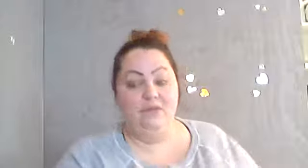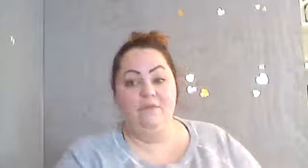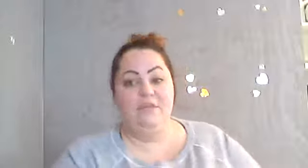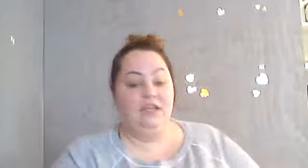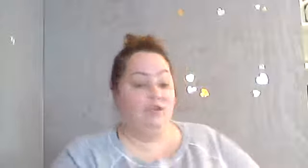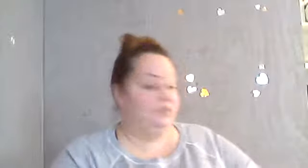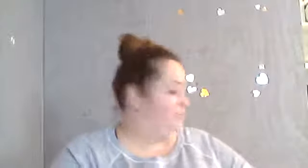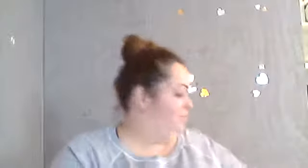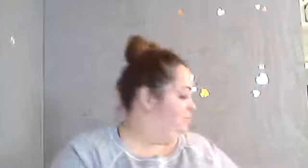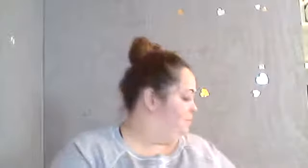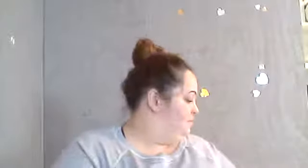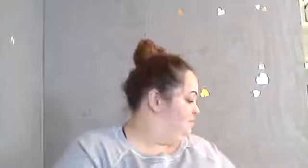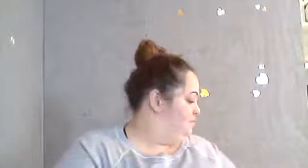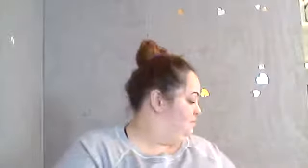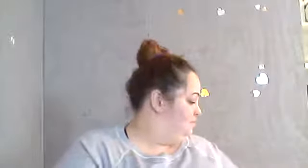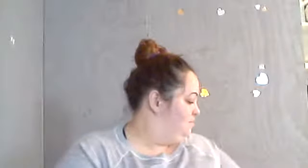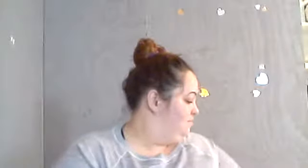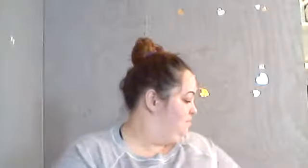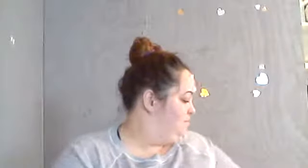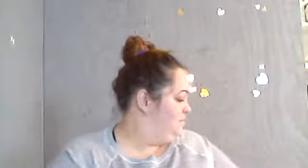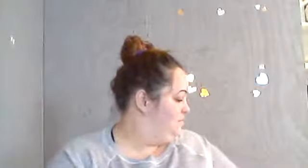your video's on mute.